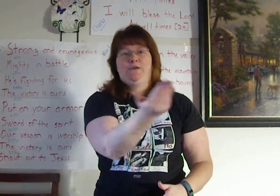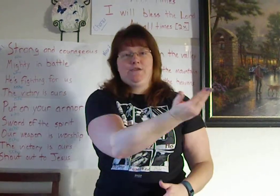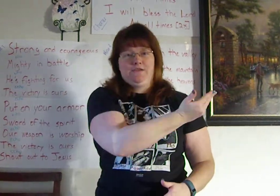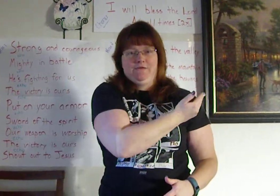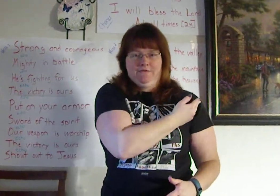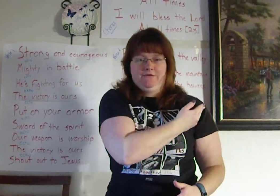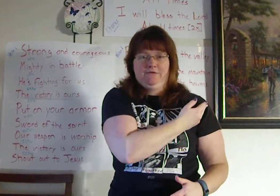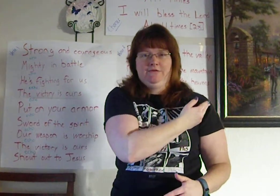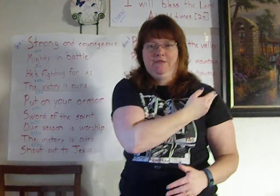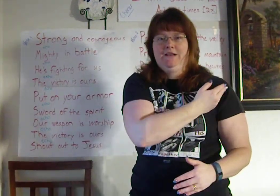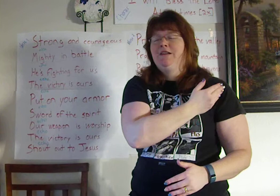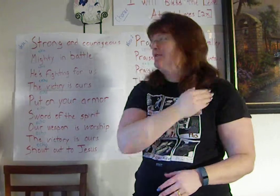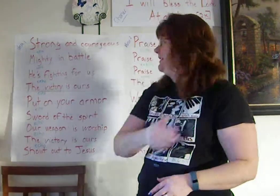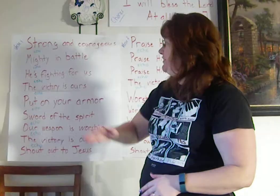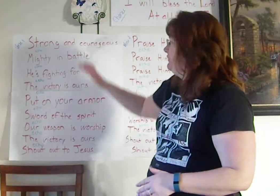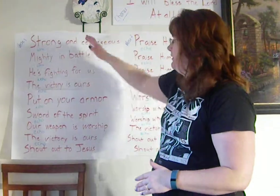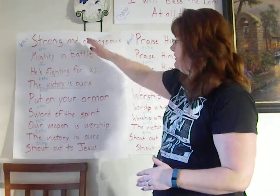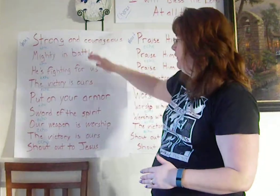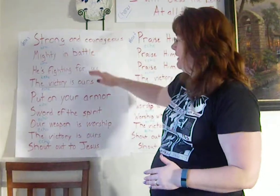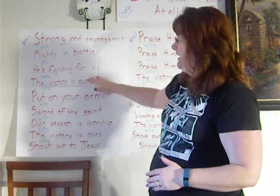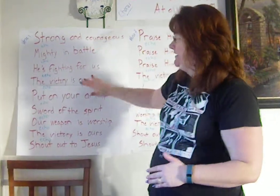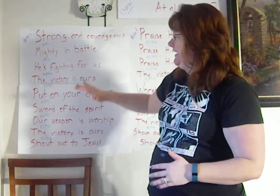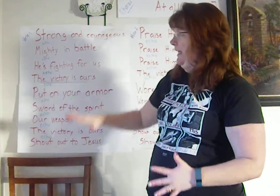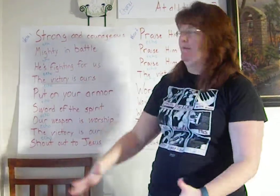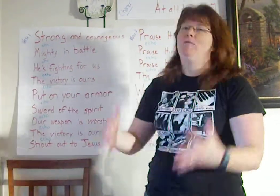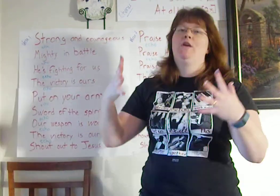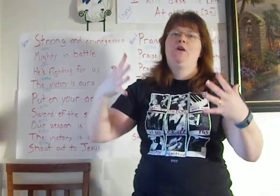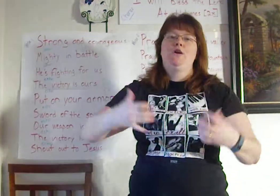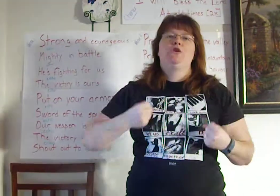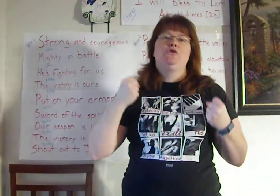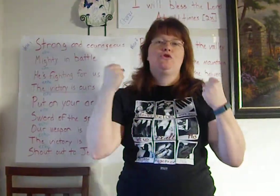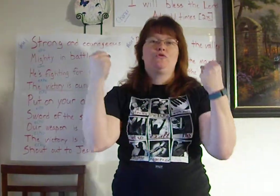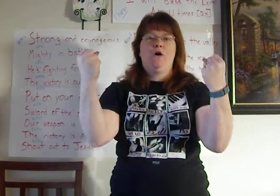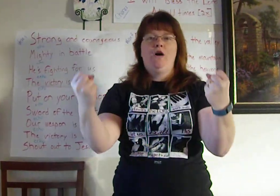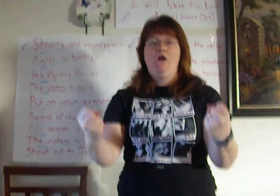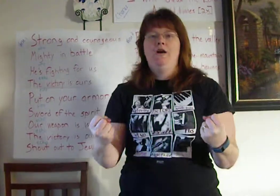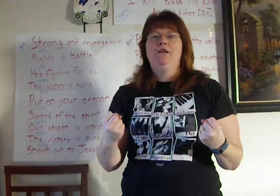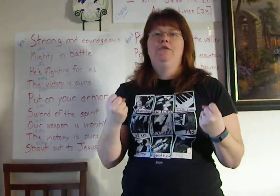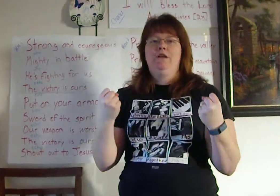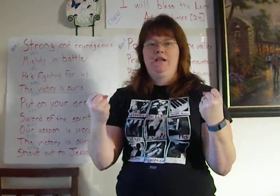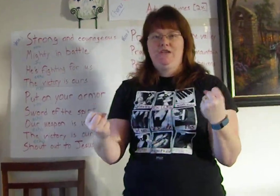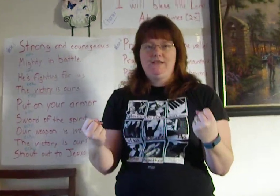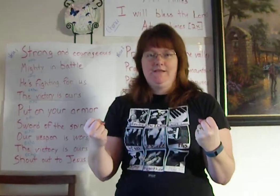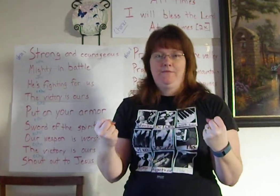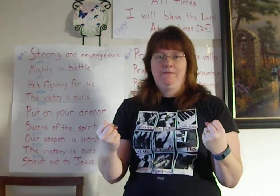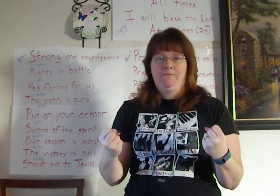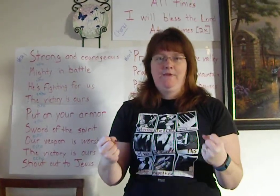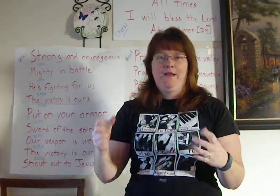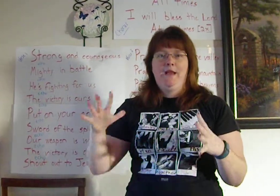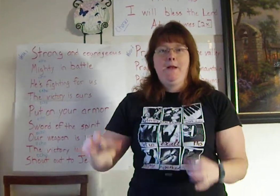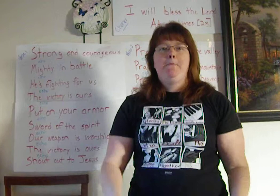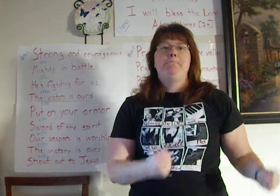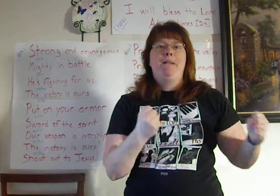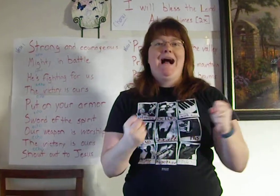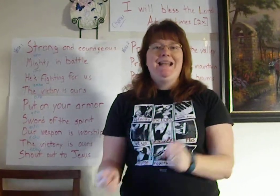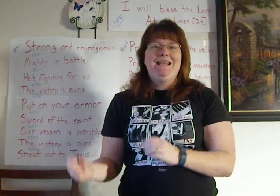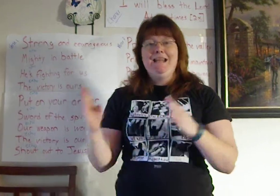ours. Let's do those 4 lines again. Strong and courageous, mighty